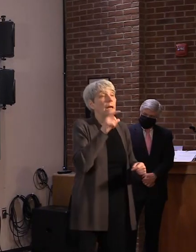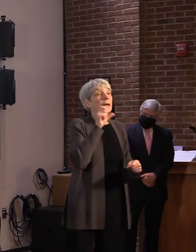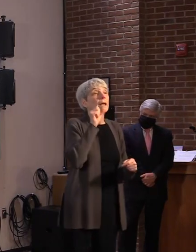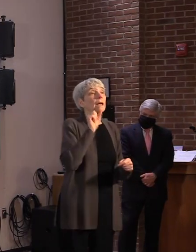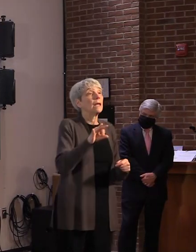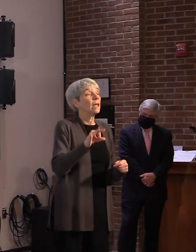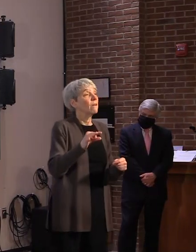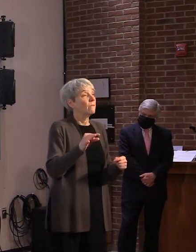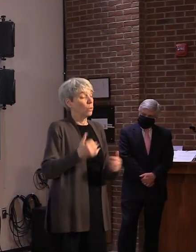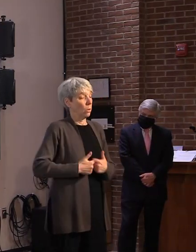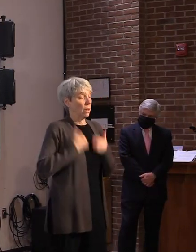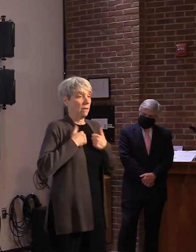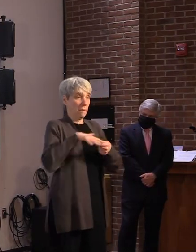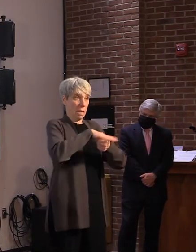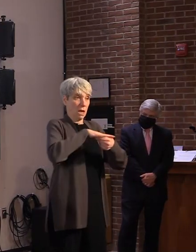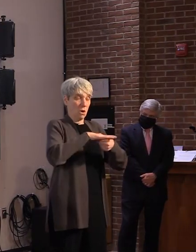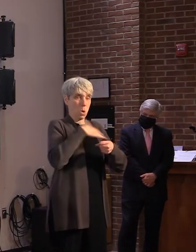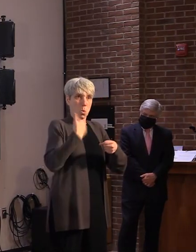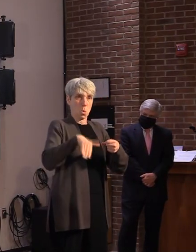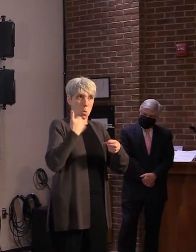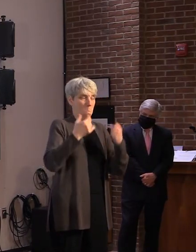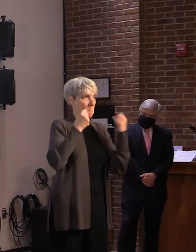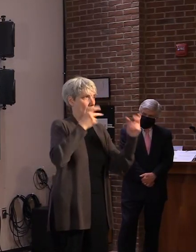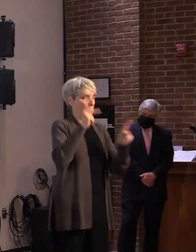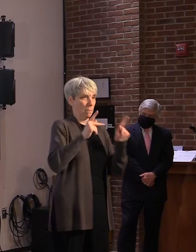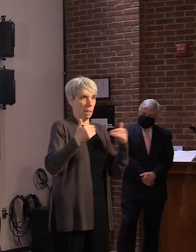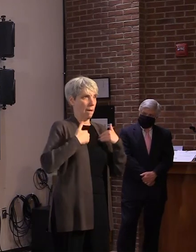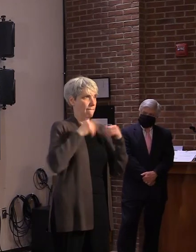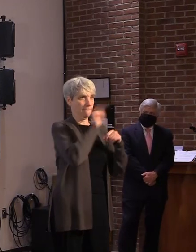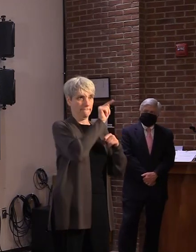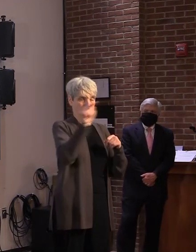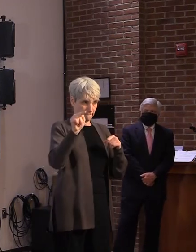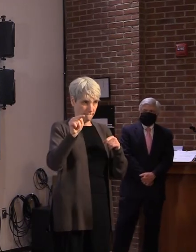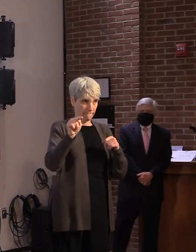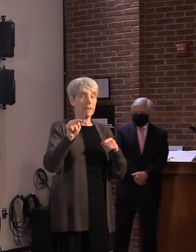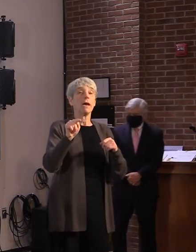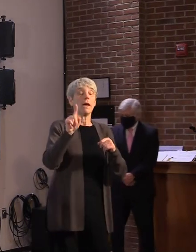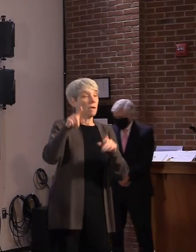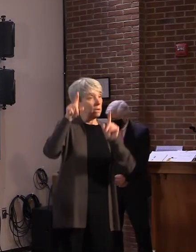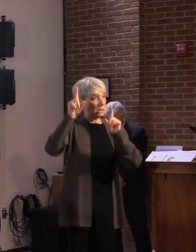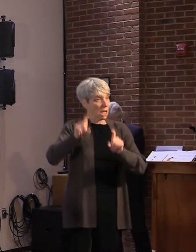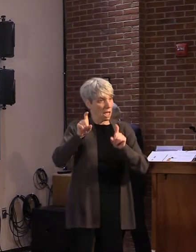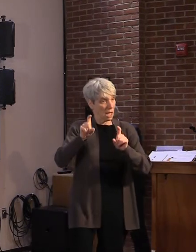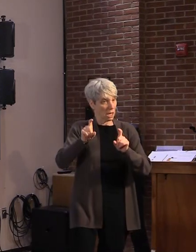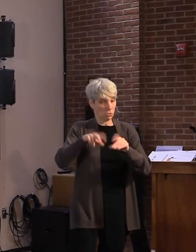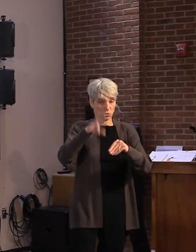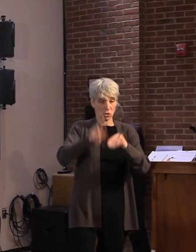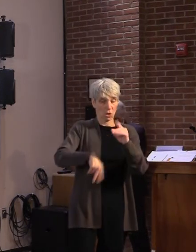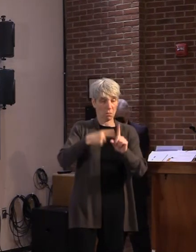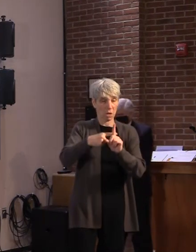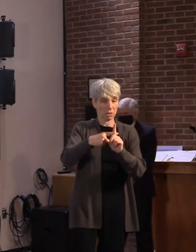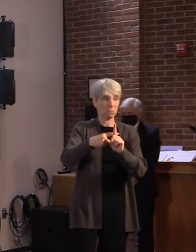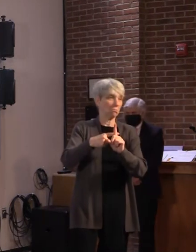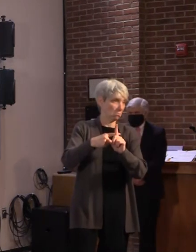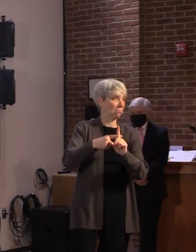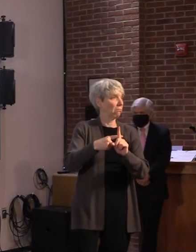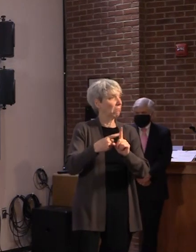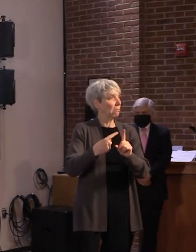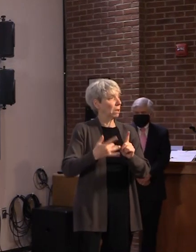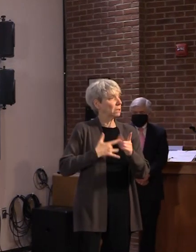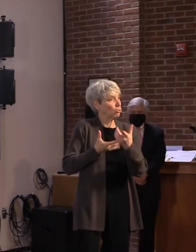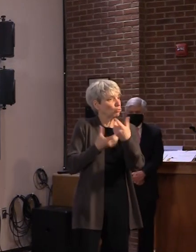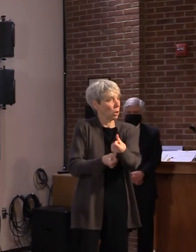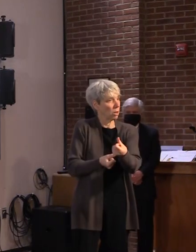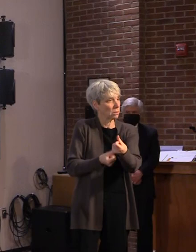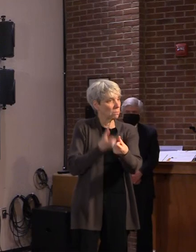positive predictive value of the test. And if you get a positive test result, it's pretty likely you've had antibodies to the